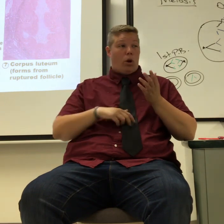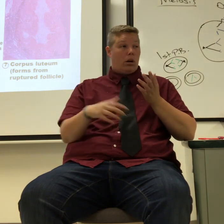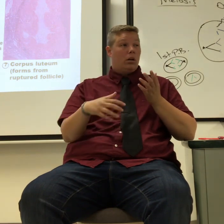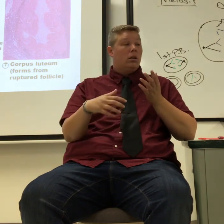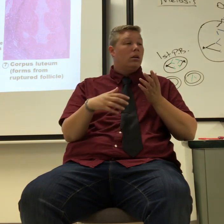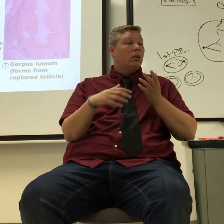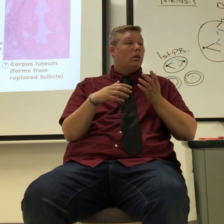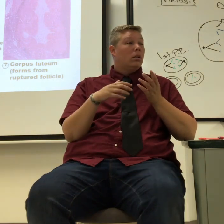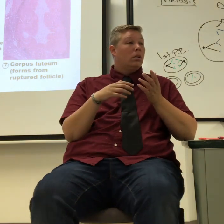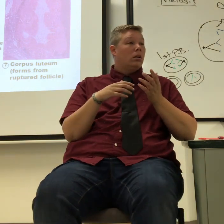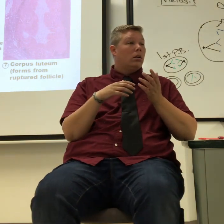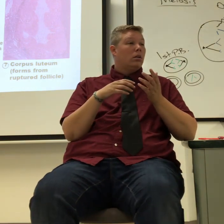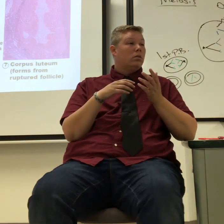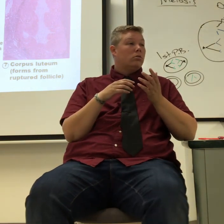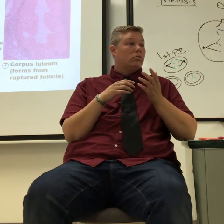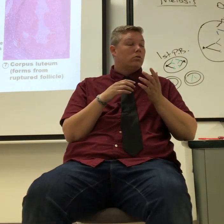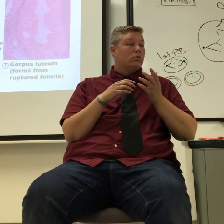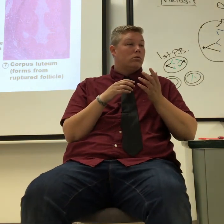Option A